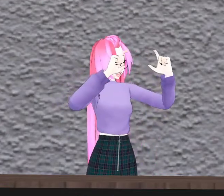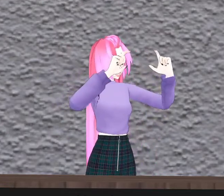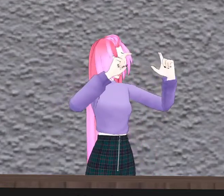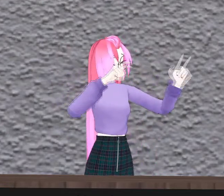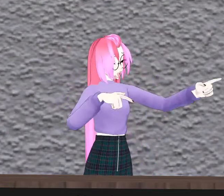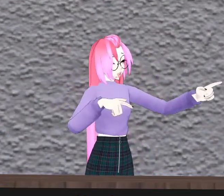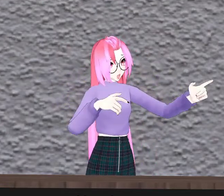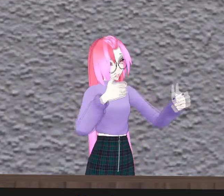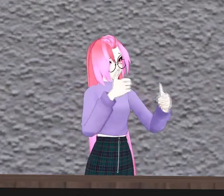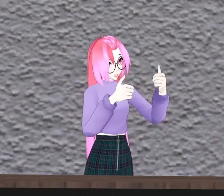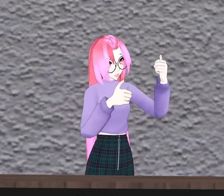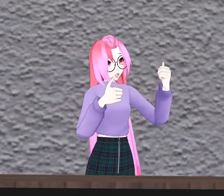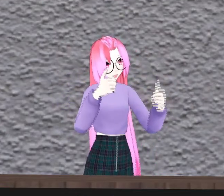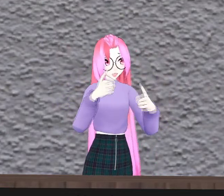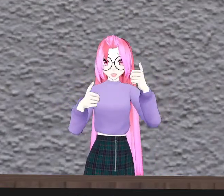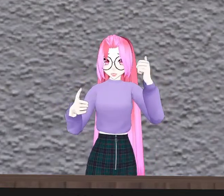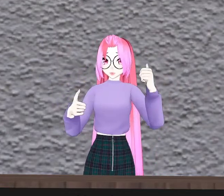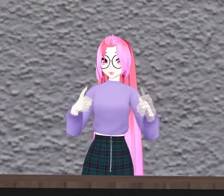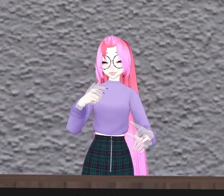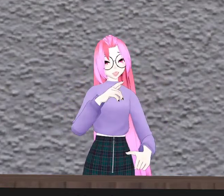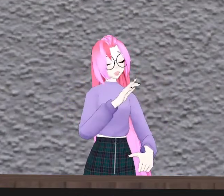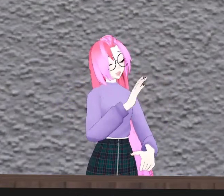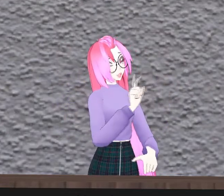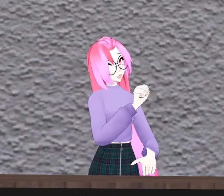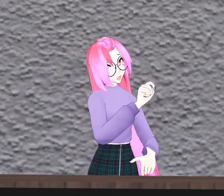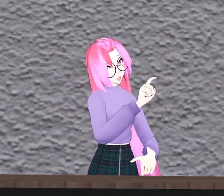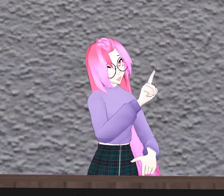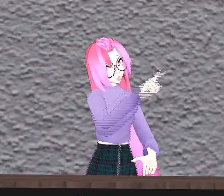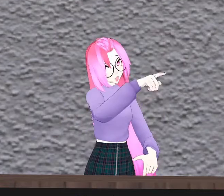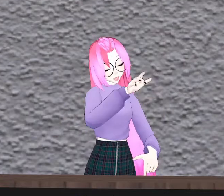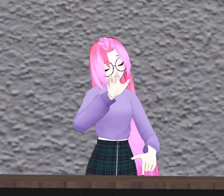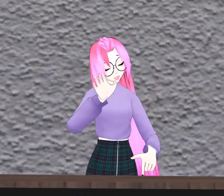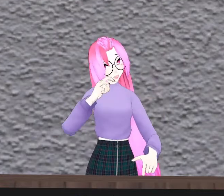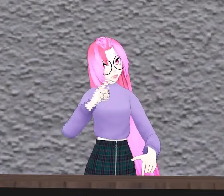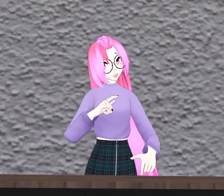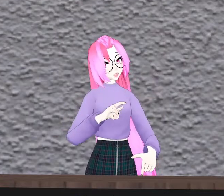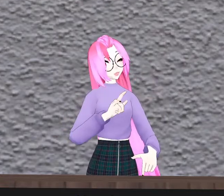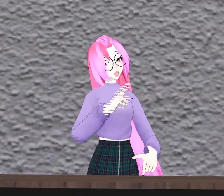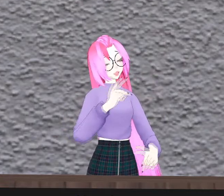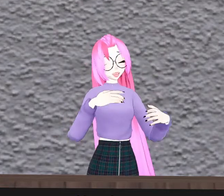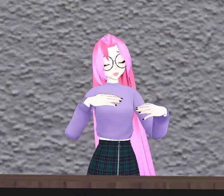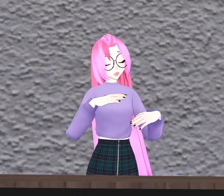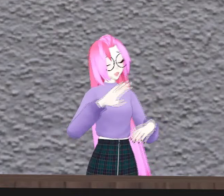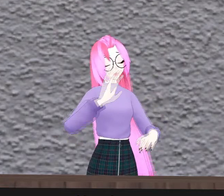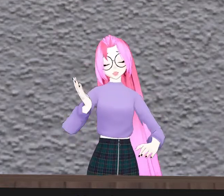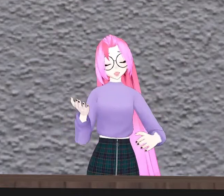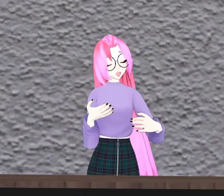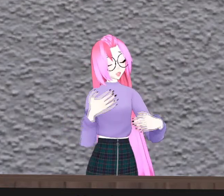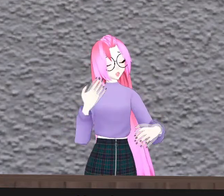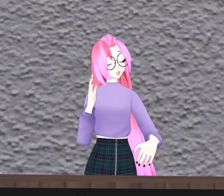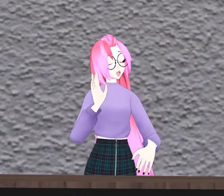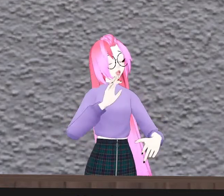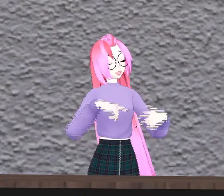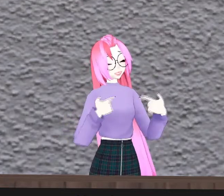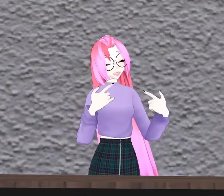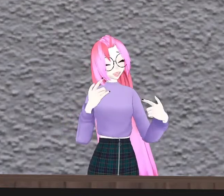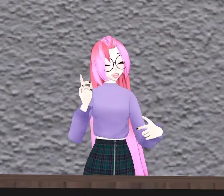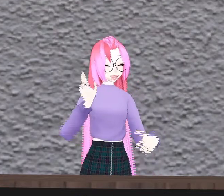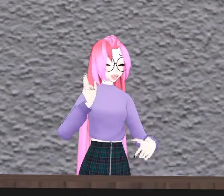user. Wow, okay, so that's a lot of you guys. So let me ask you this, my glasses user. Have you ever in your life heard the